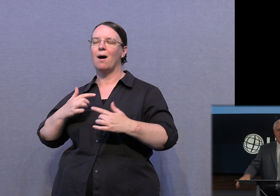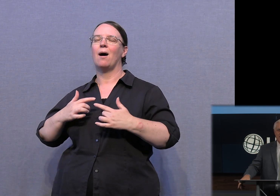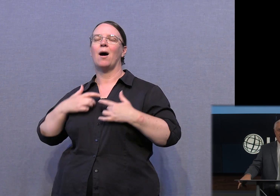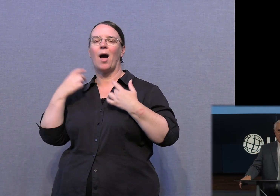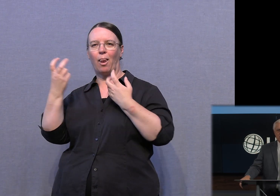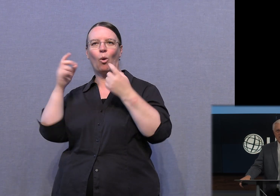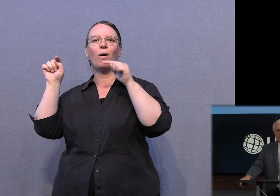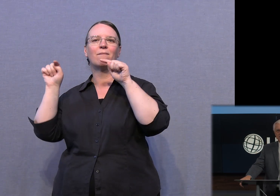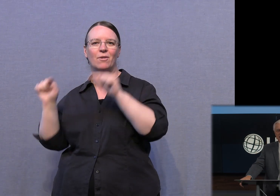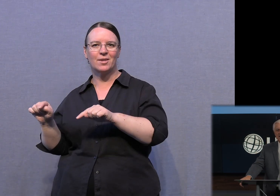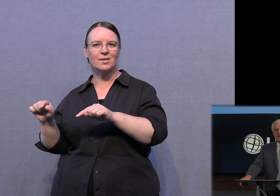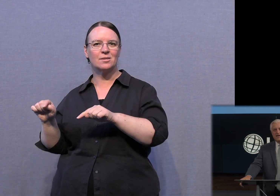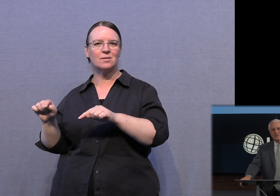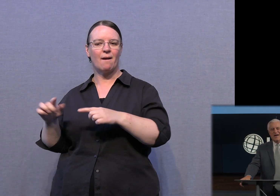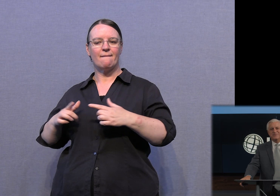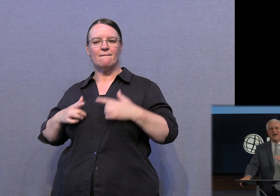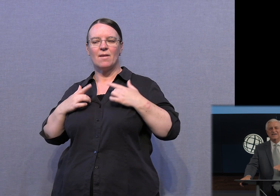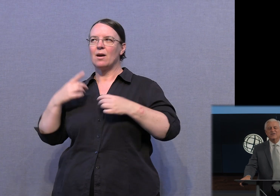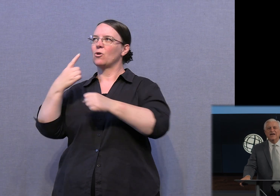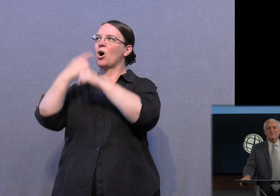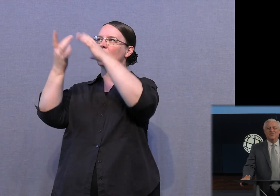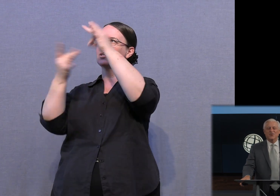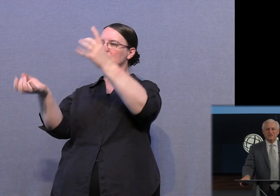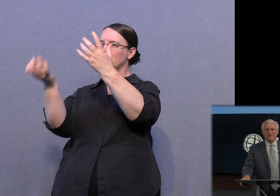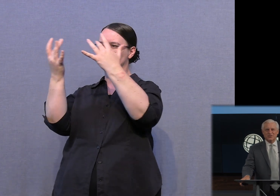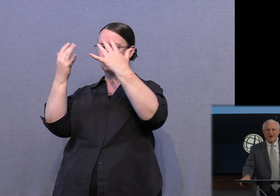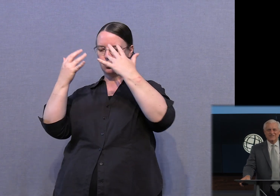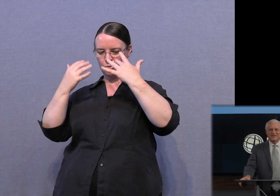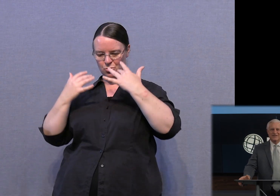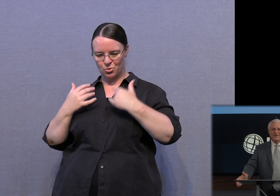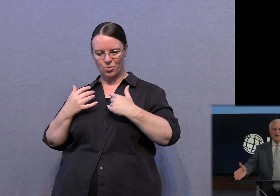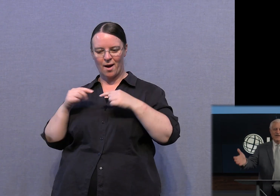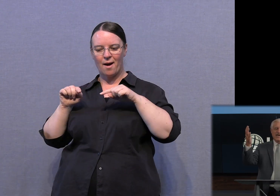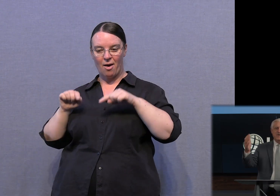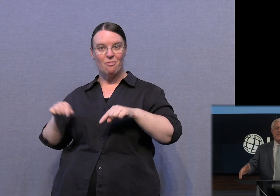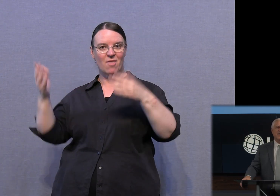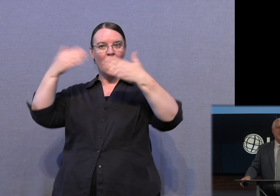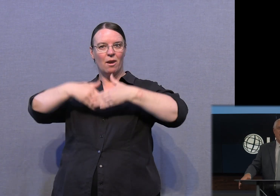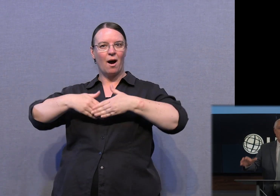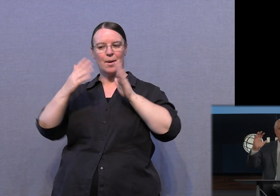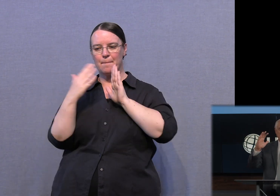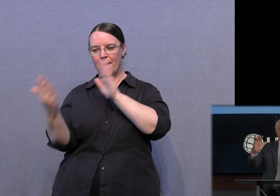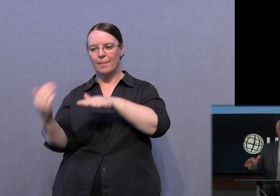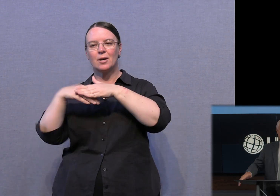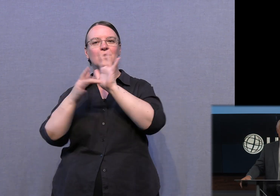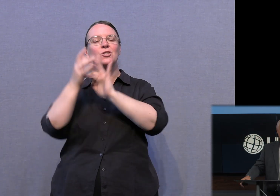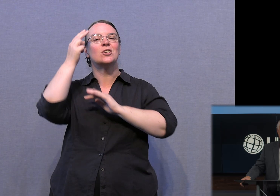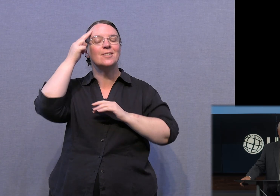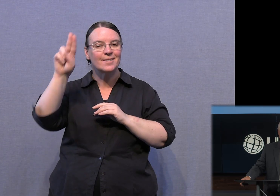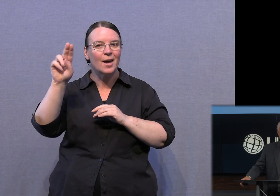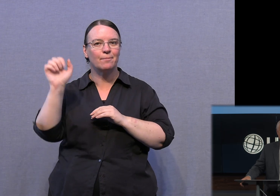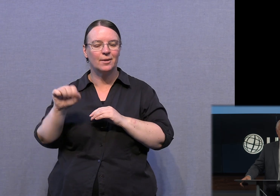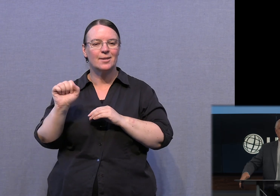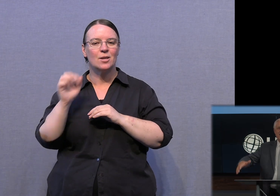God. And sure enough, that night he was baptized in the name of the Lord Jesus Christ. When he came up out of the water, Pastor Shaw